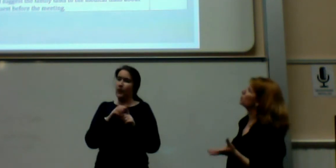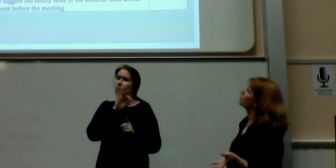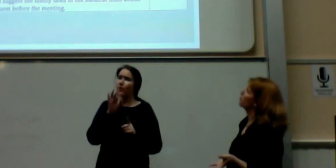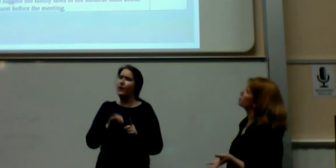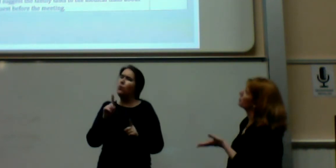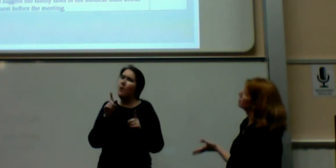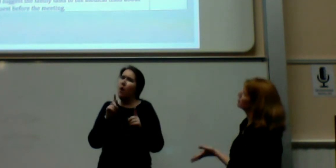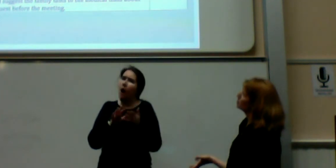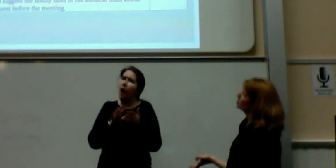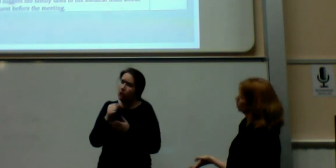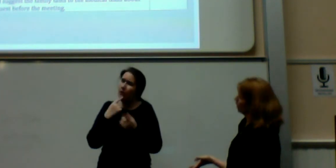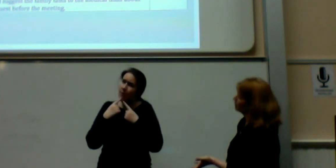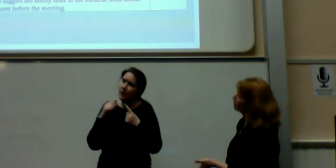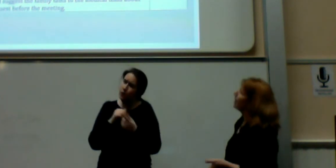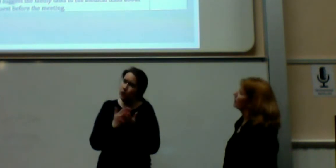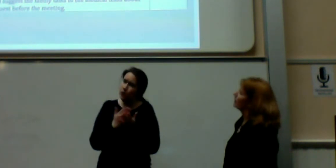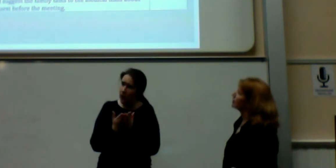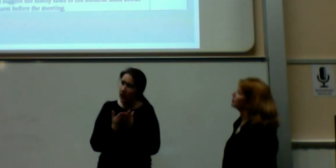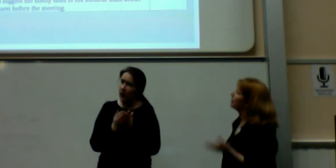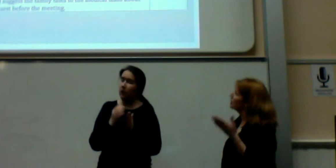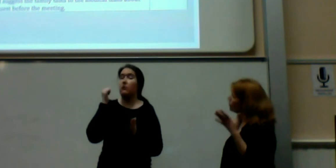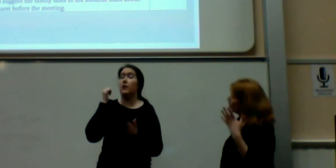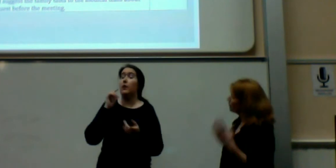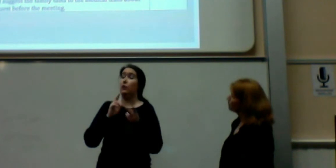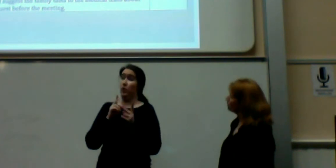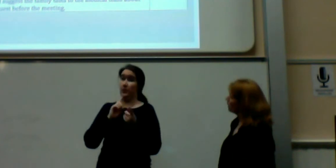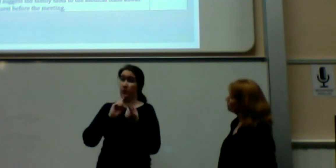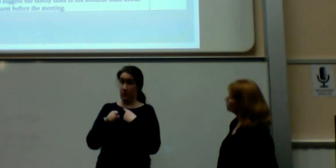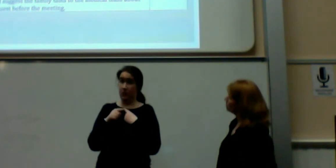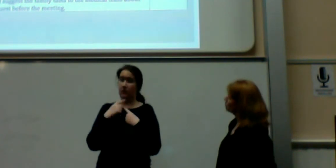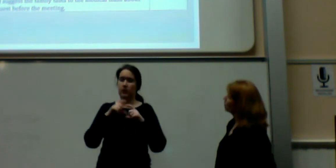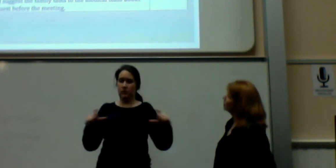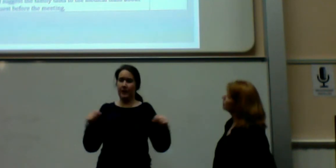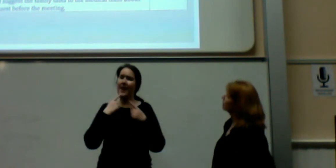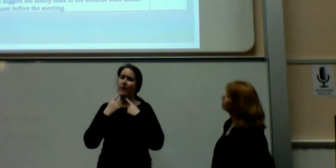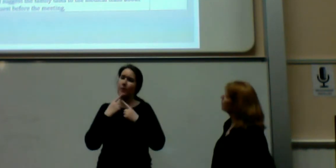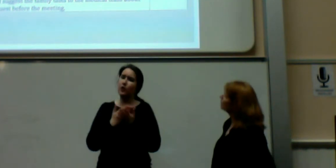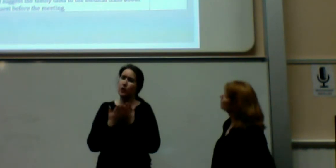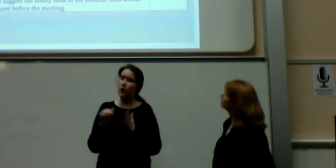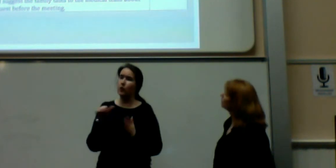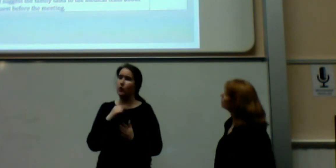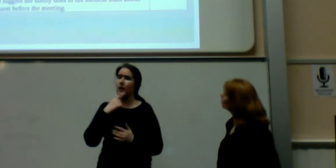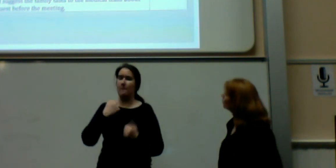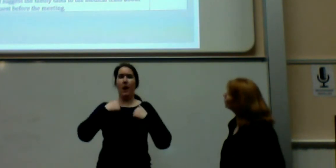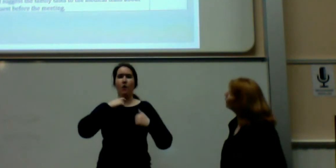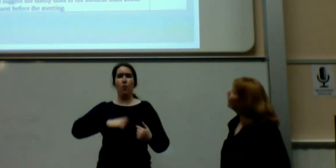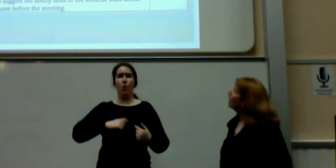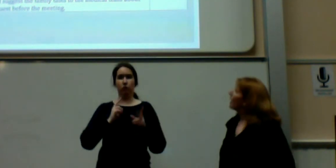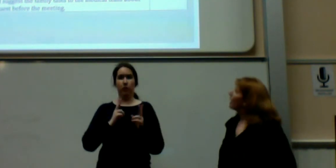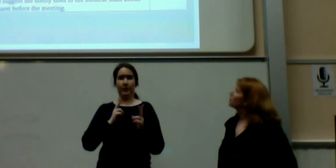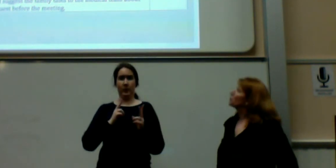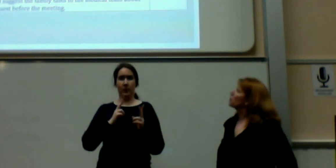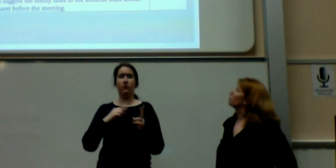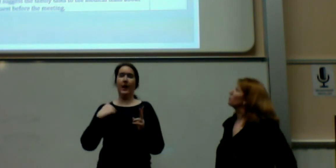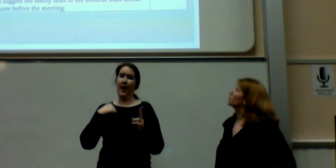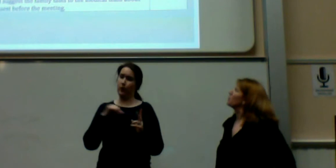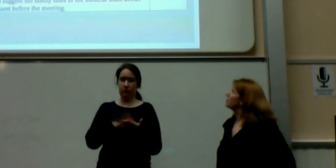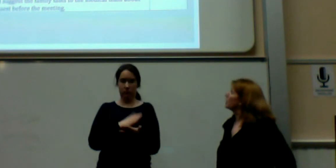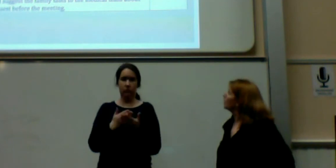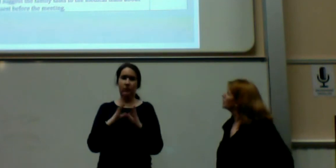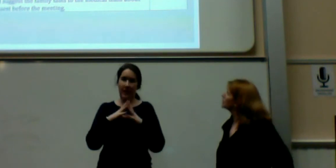cultural information needs to be shared. And they said information to be shared is as my role as the interpreter, I have to interpret